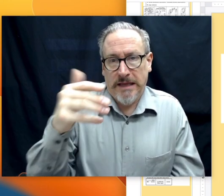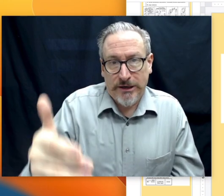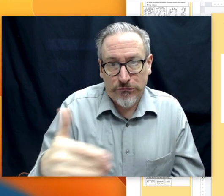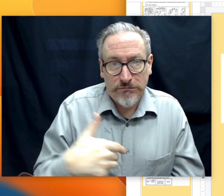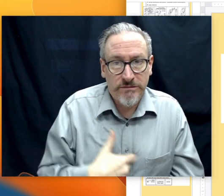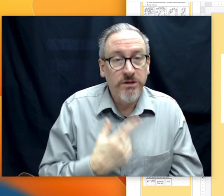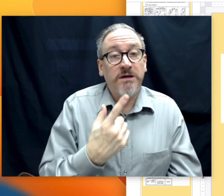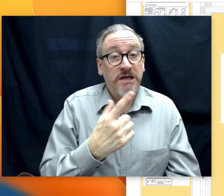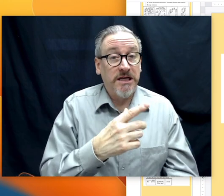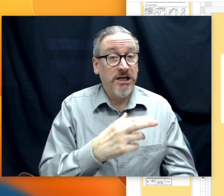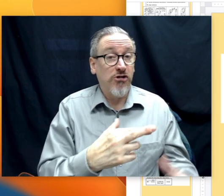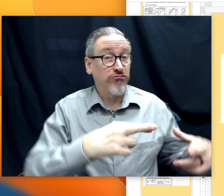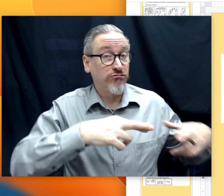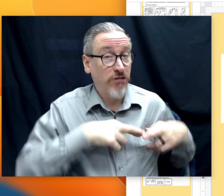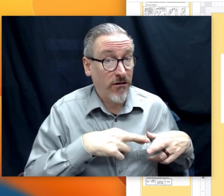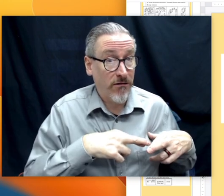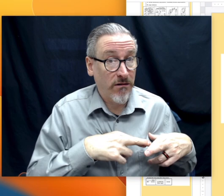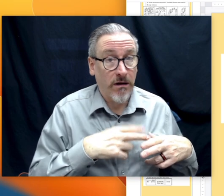later.